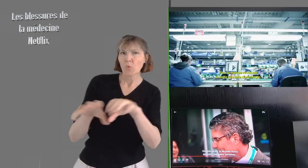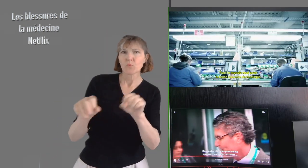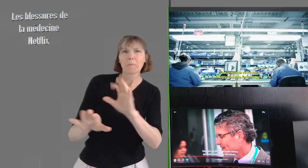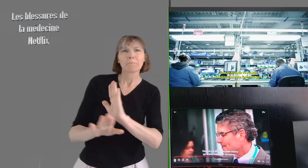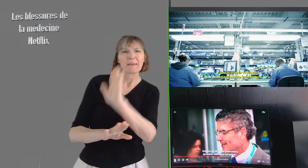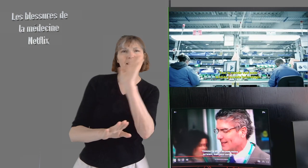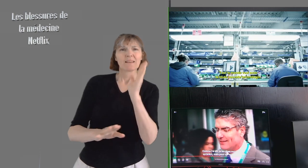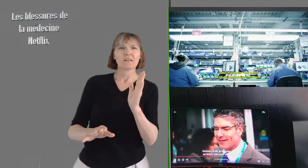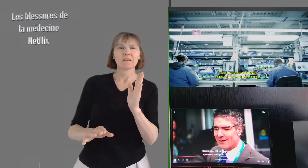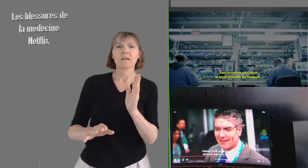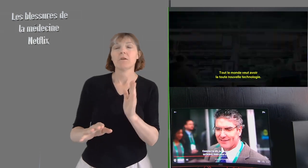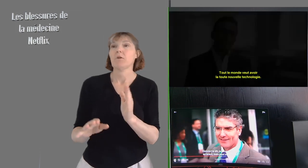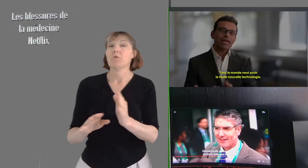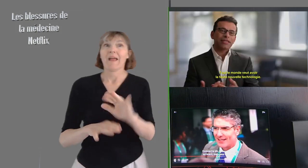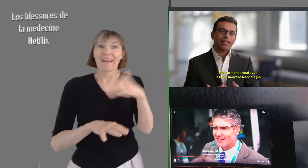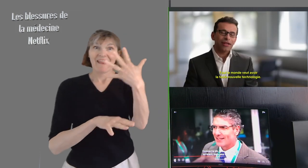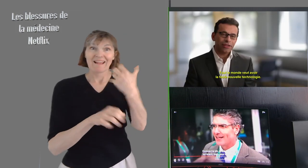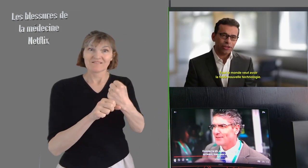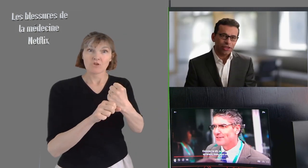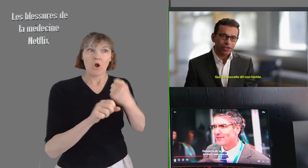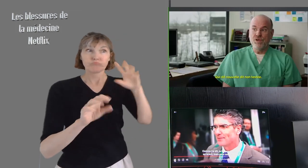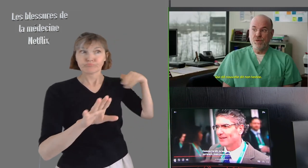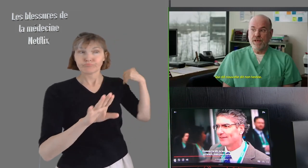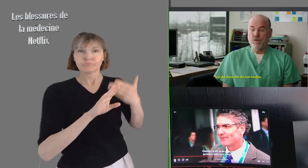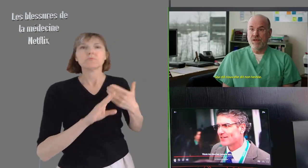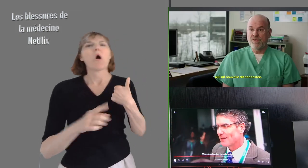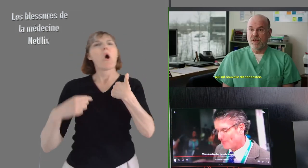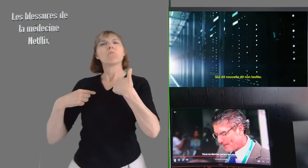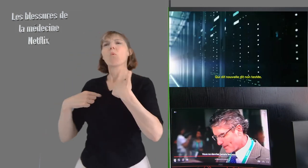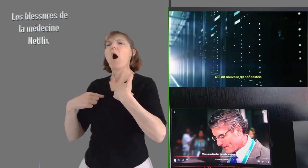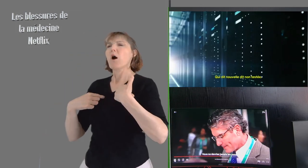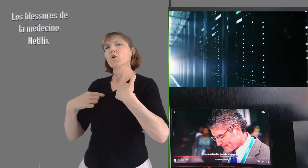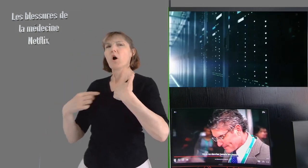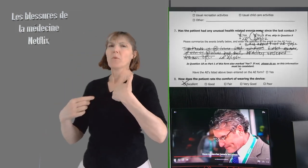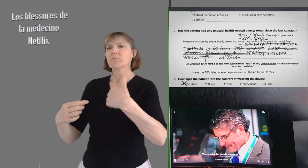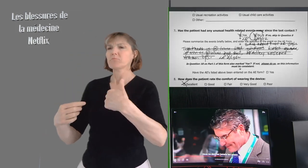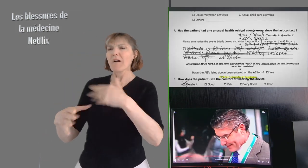I'm not going to it much less than I used to. You don't to implant it at all.